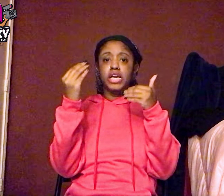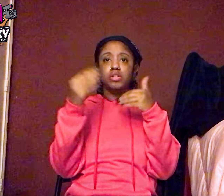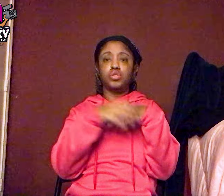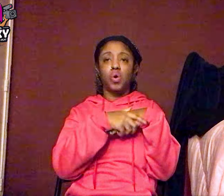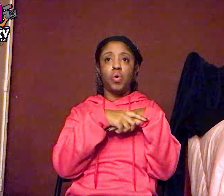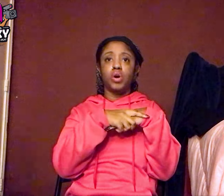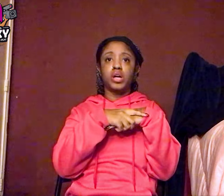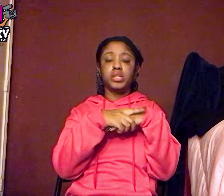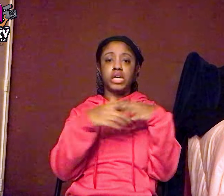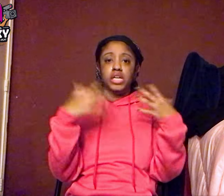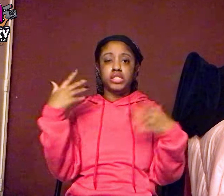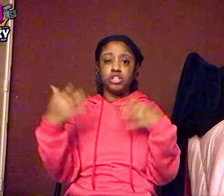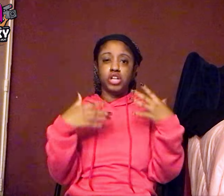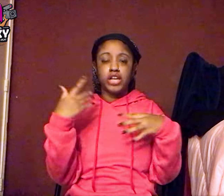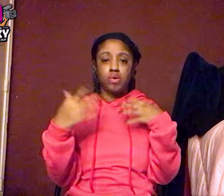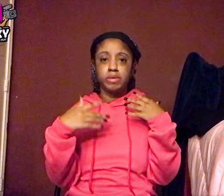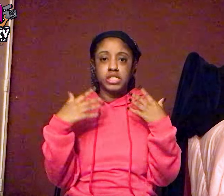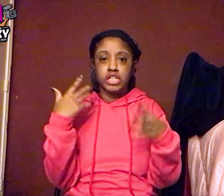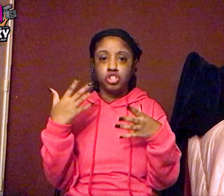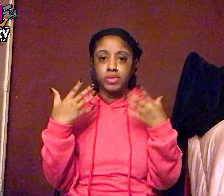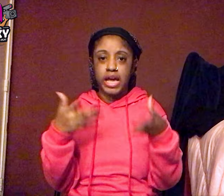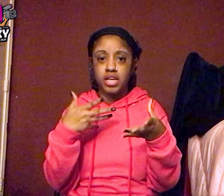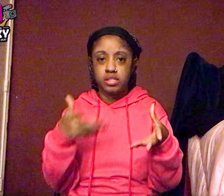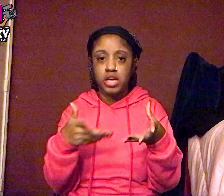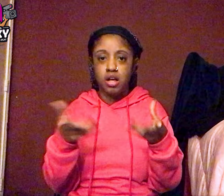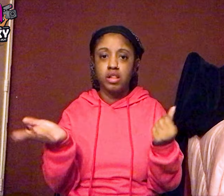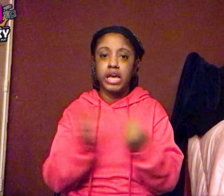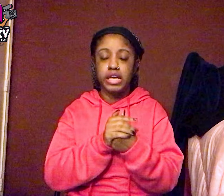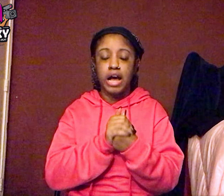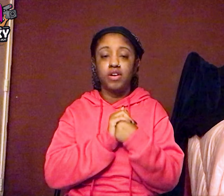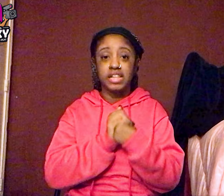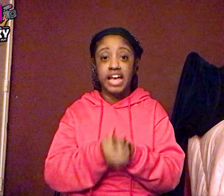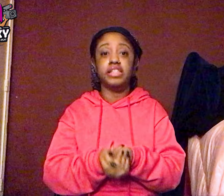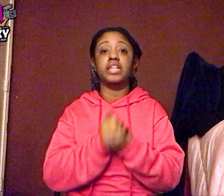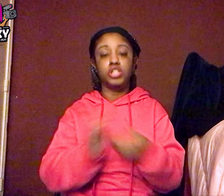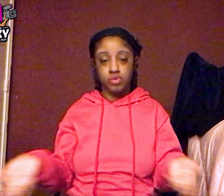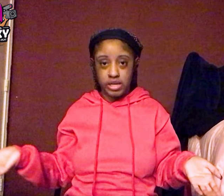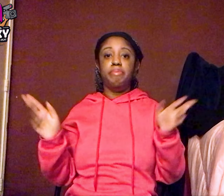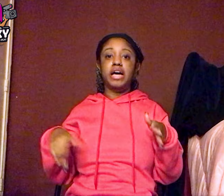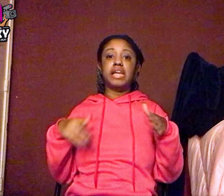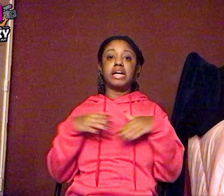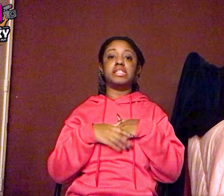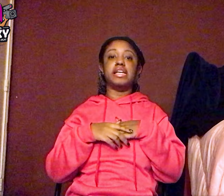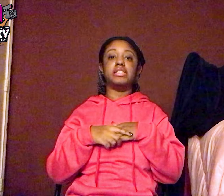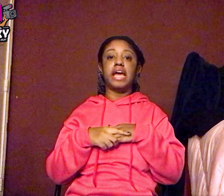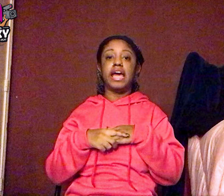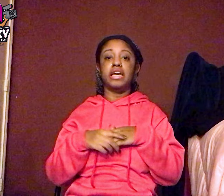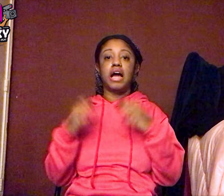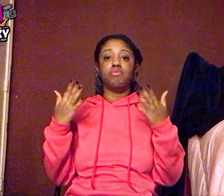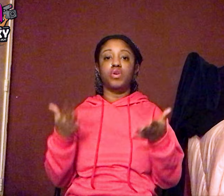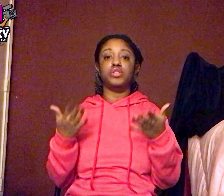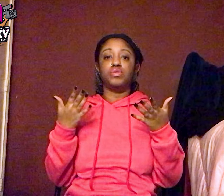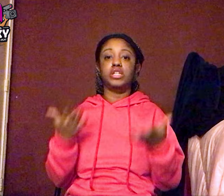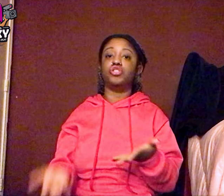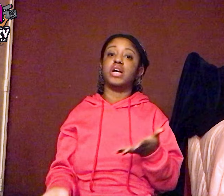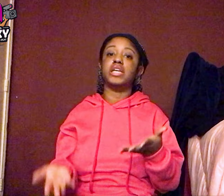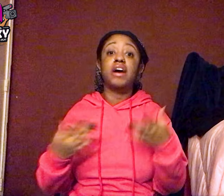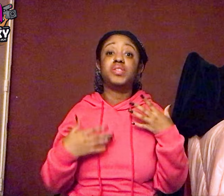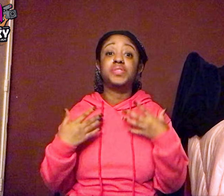topics or things that you guys want me to teach you in ASL, and I'll gladly do it. But like I said, today I'm going to teach you guys how to